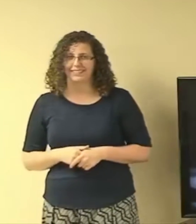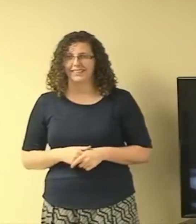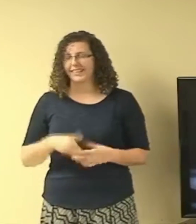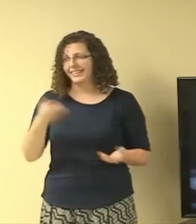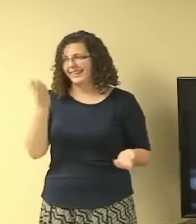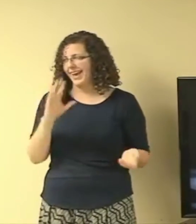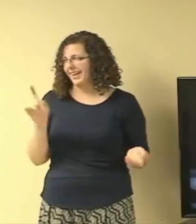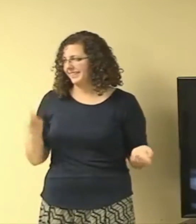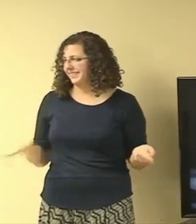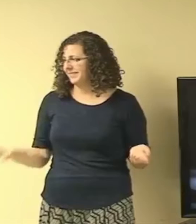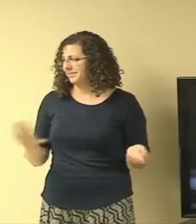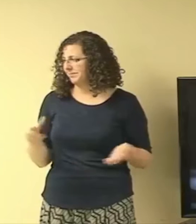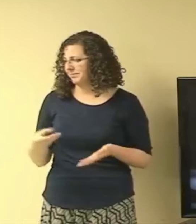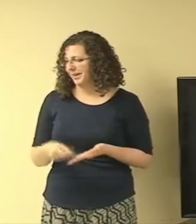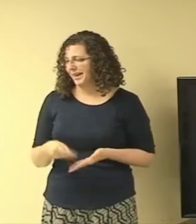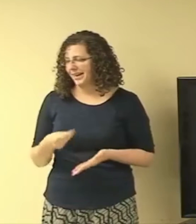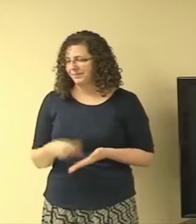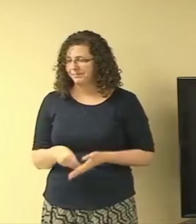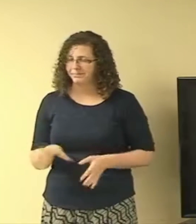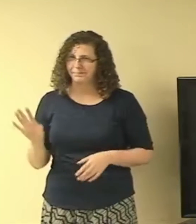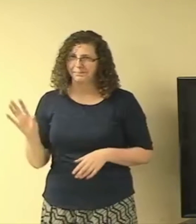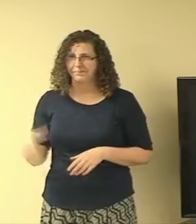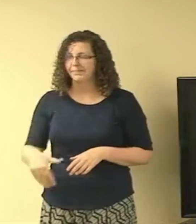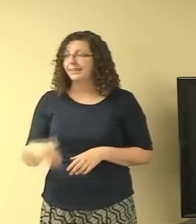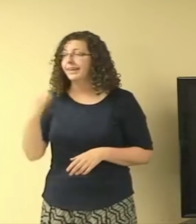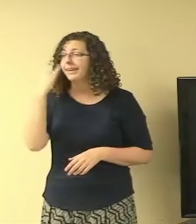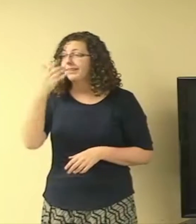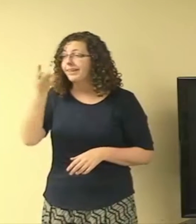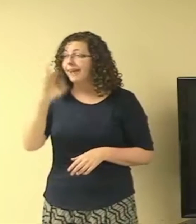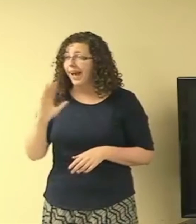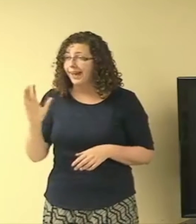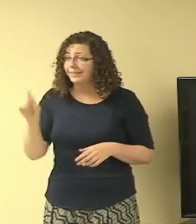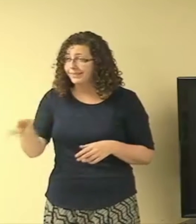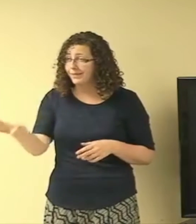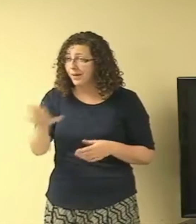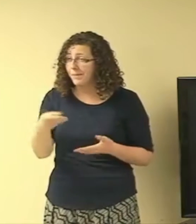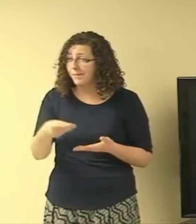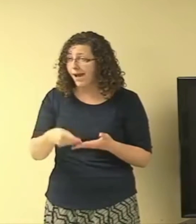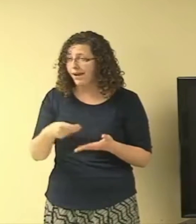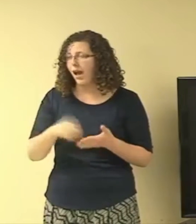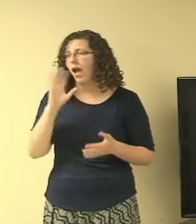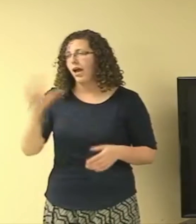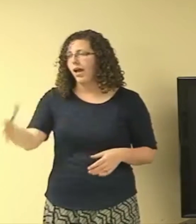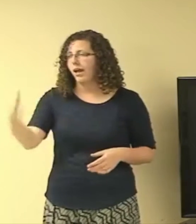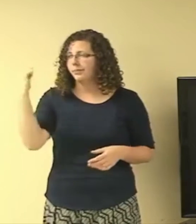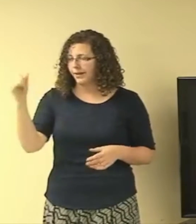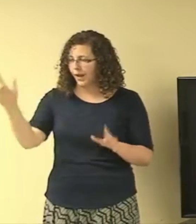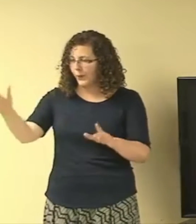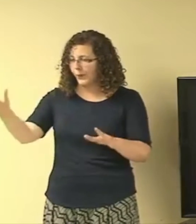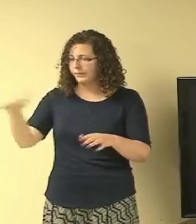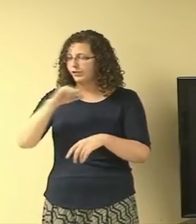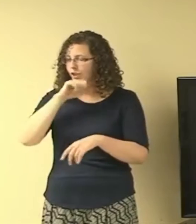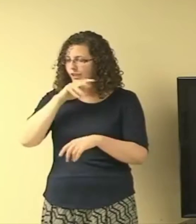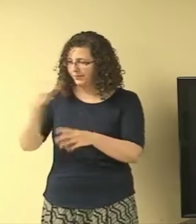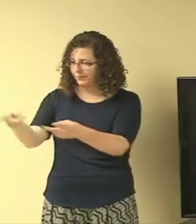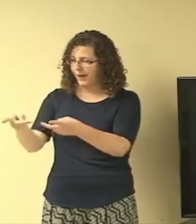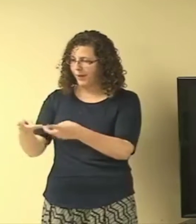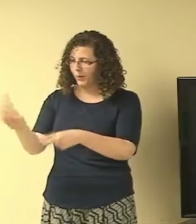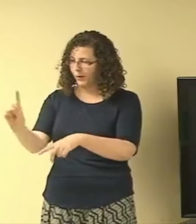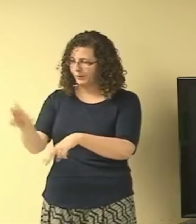God needs your money. If God wants your money, he'll take it, and there'll be a greasy spot where you were sitting.